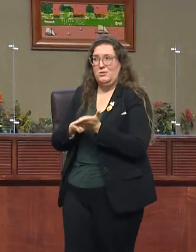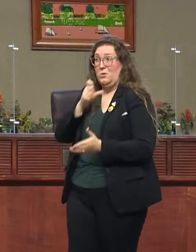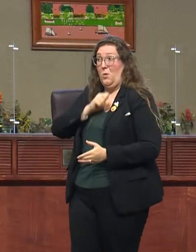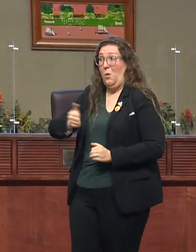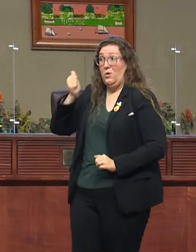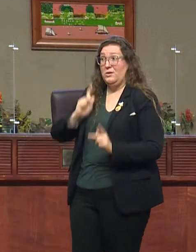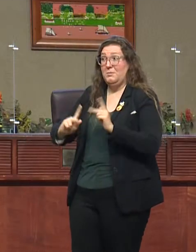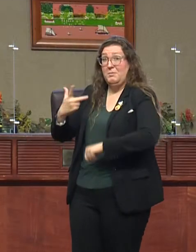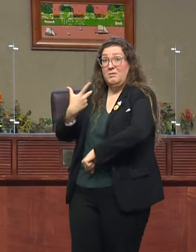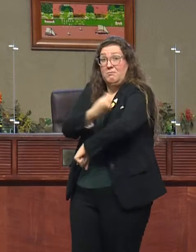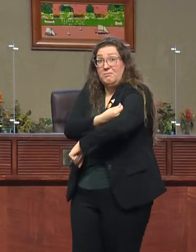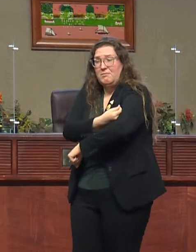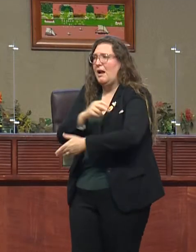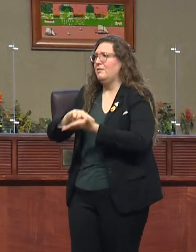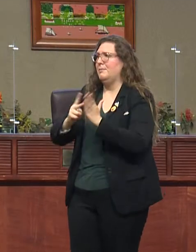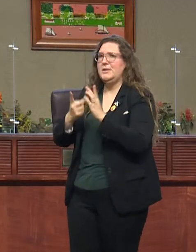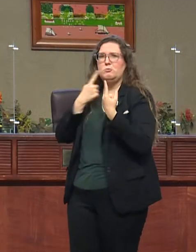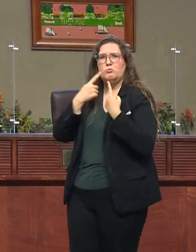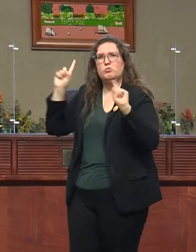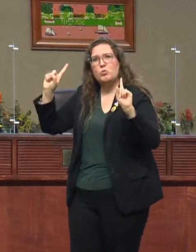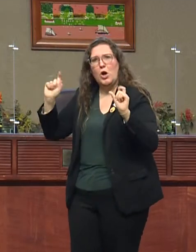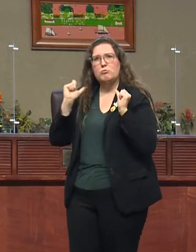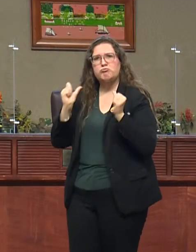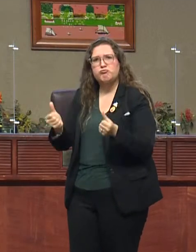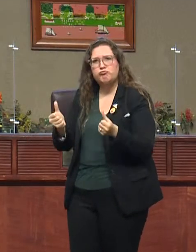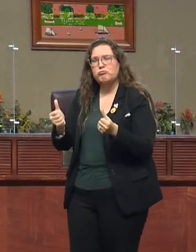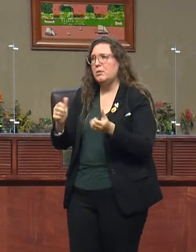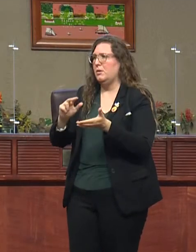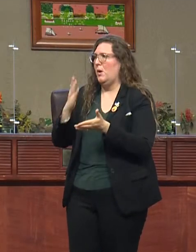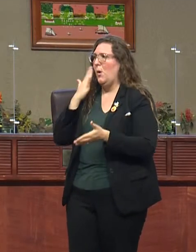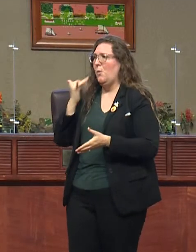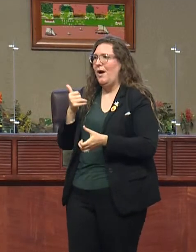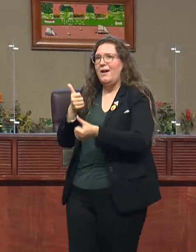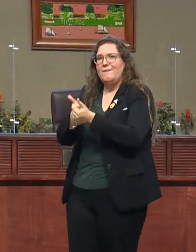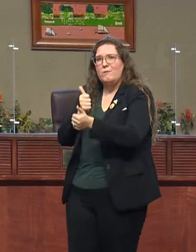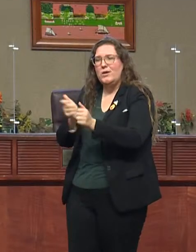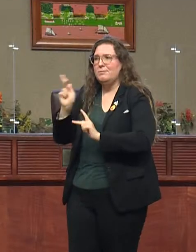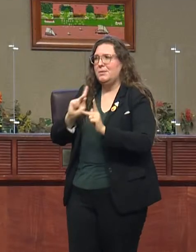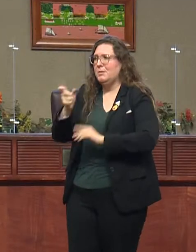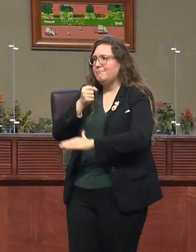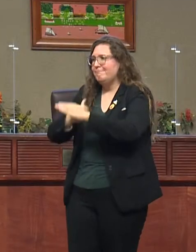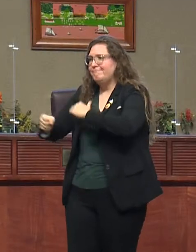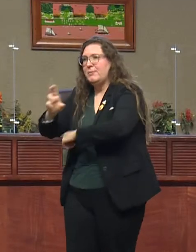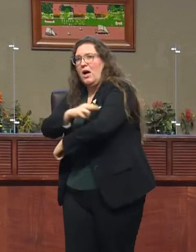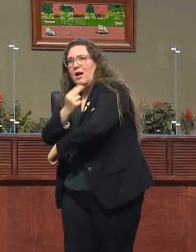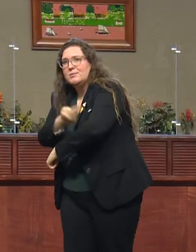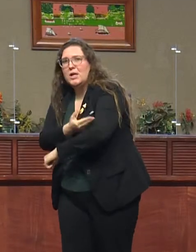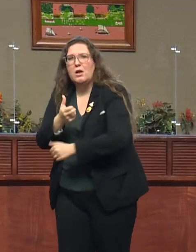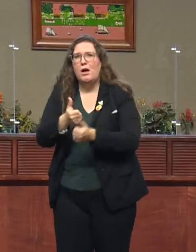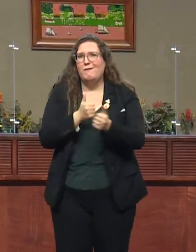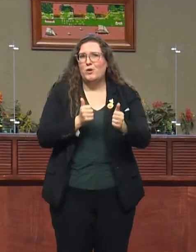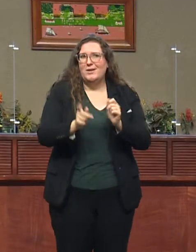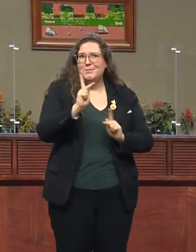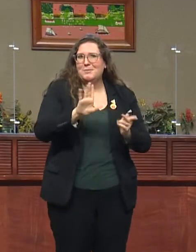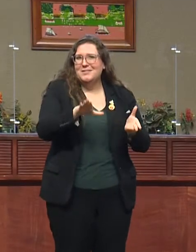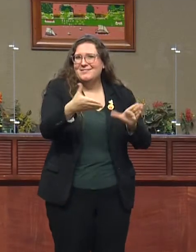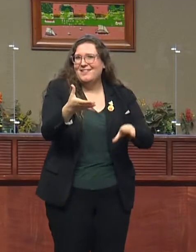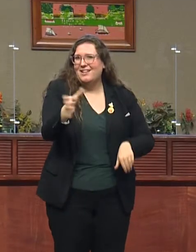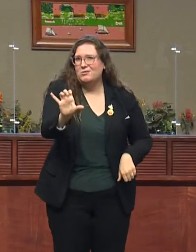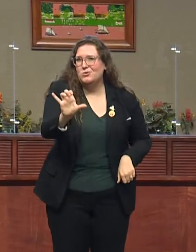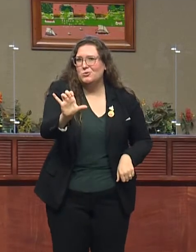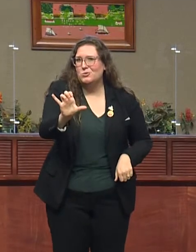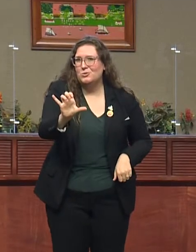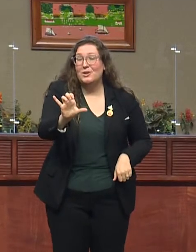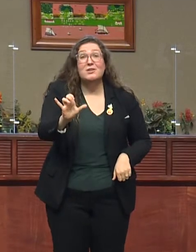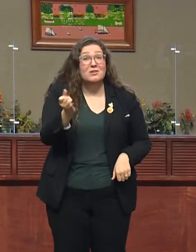reducing infection, transmission in our community, hospitalization, and death. So as soon as the vaccine opens